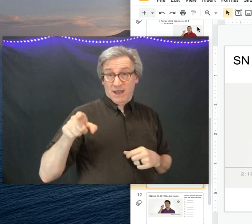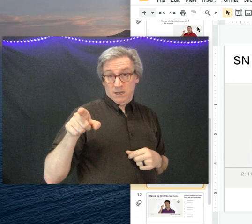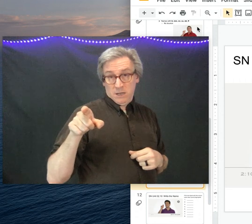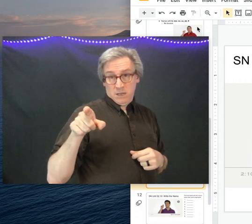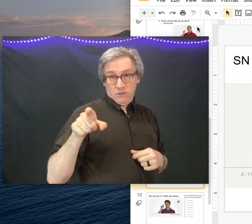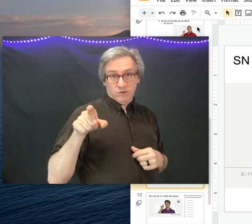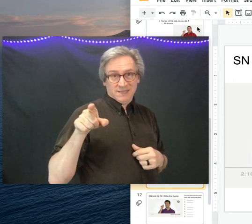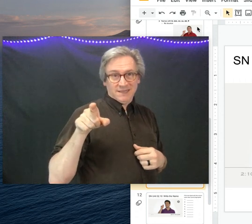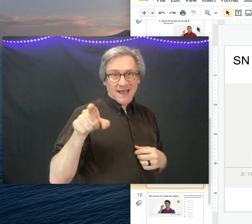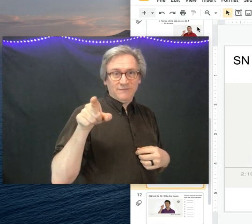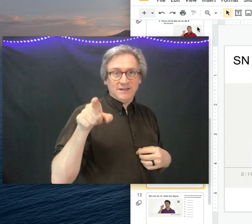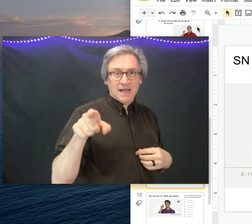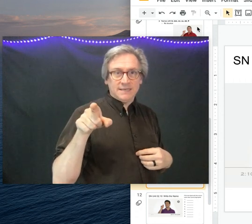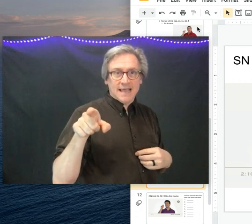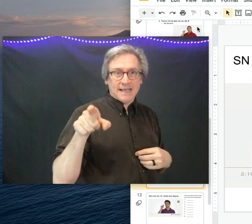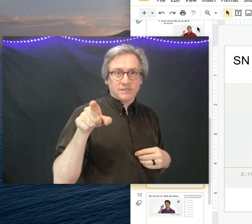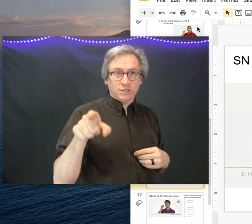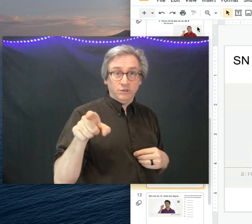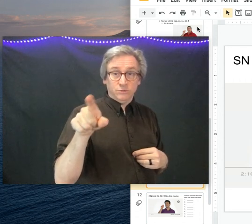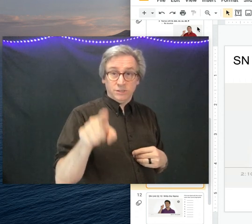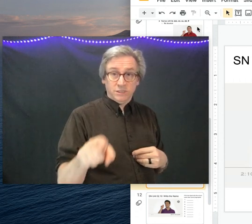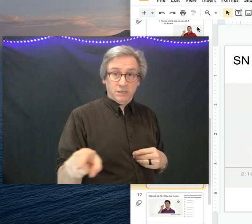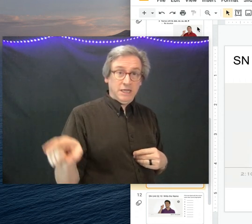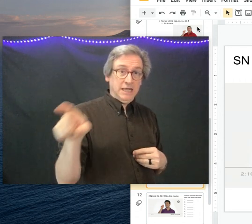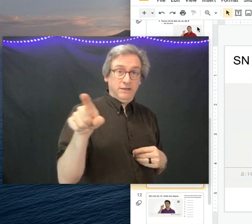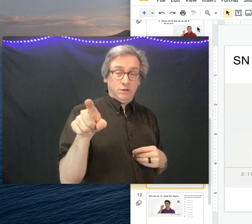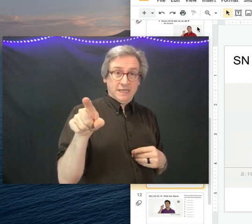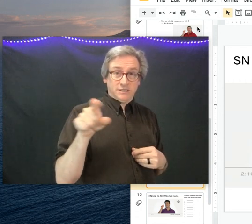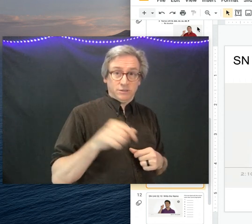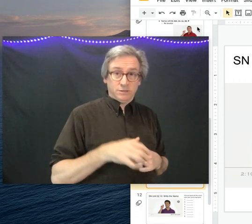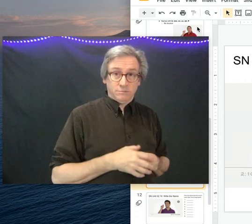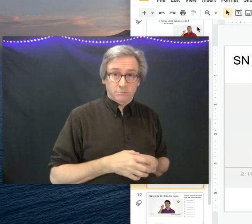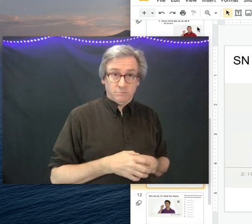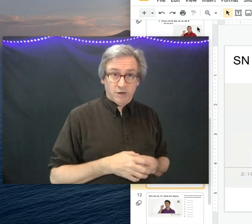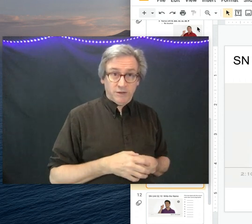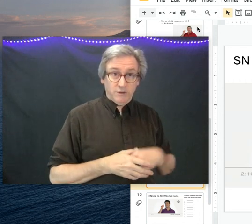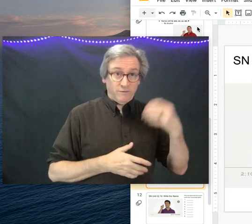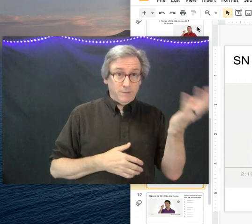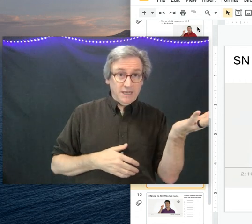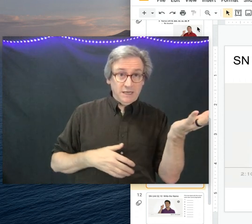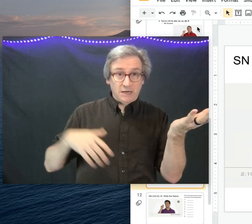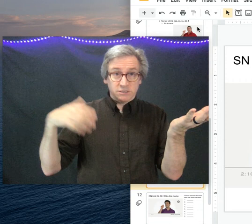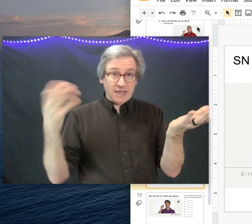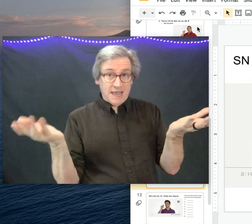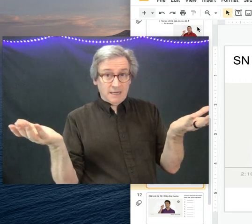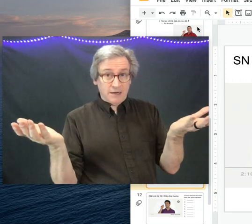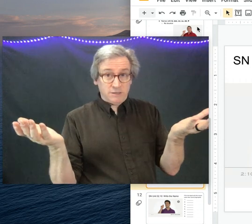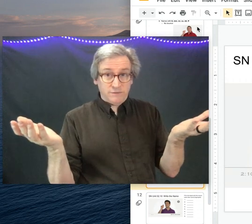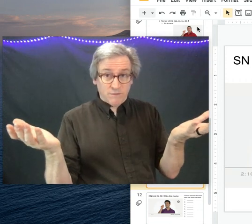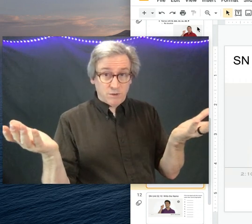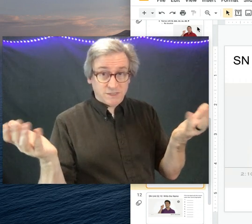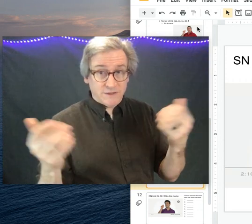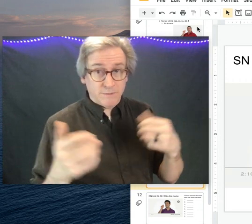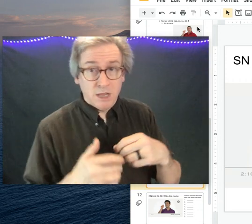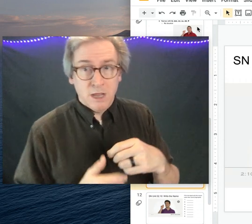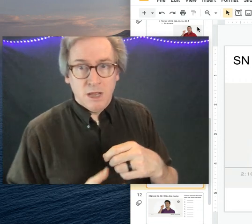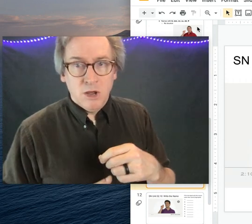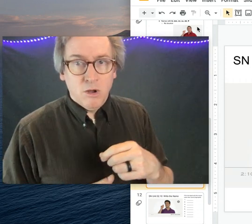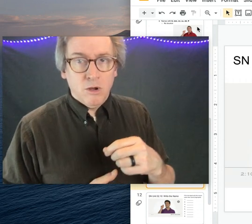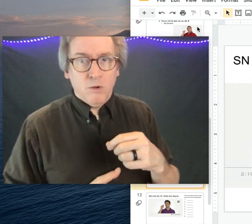fact that there's a lot of context clues in those answers. Right? You have the beginning letters, end letters for most